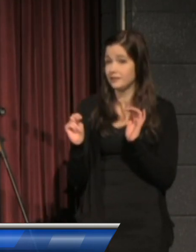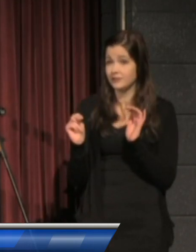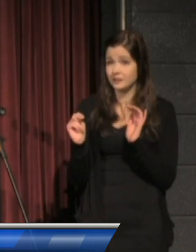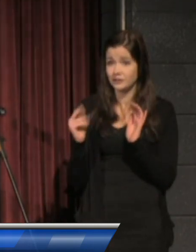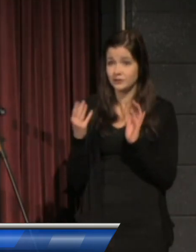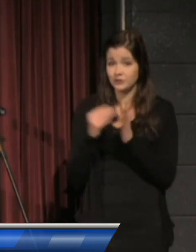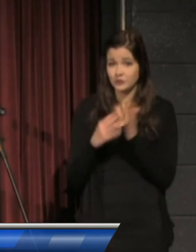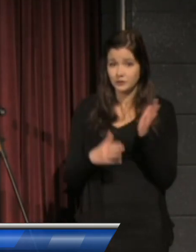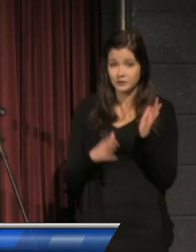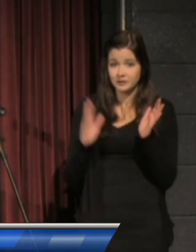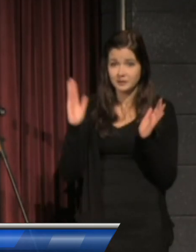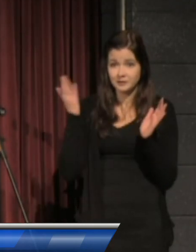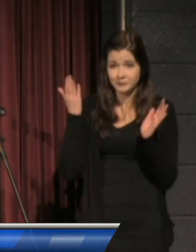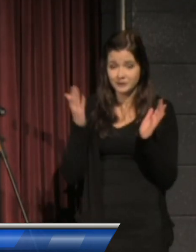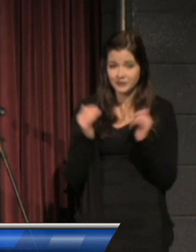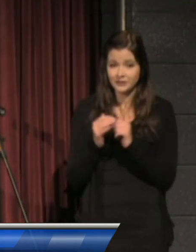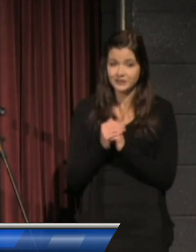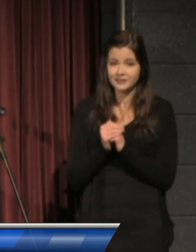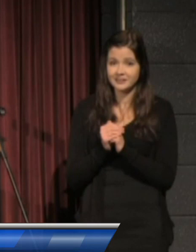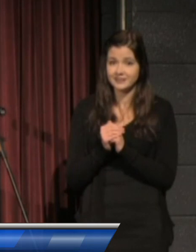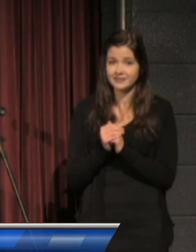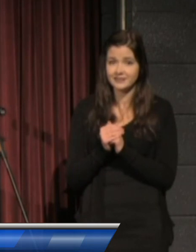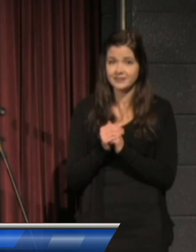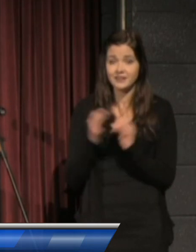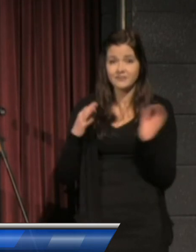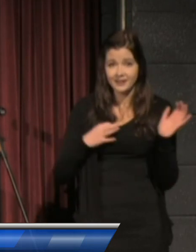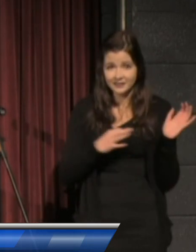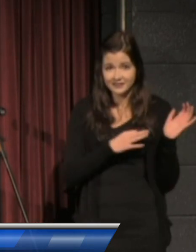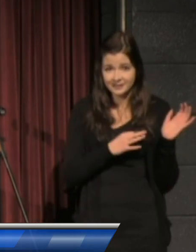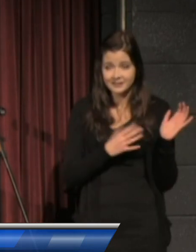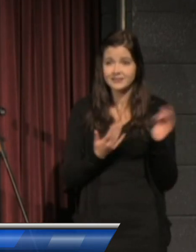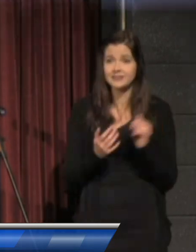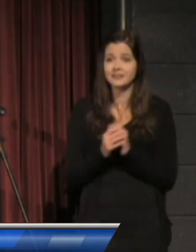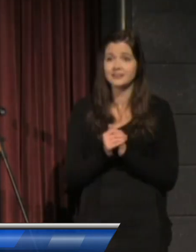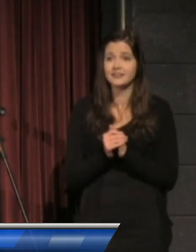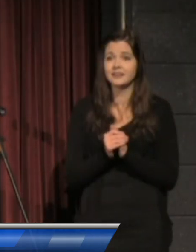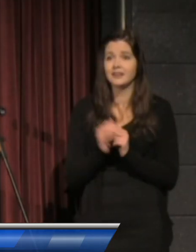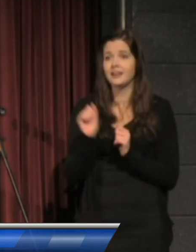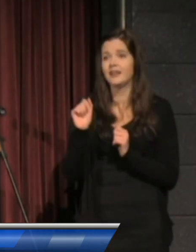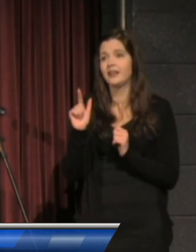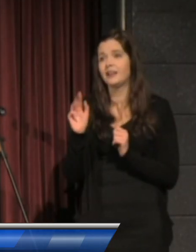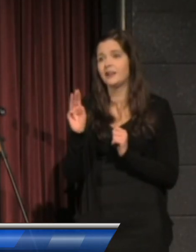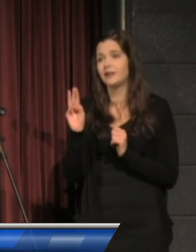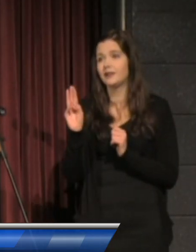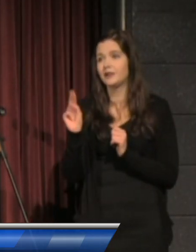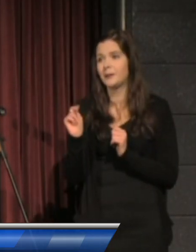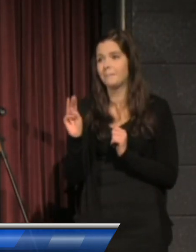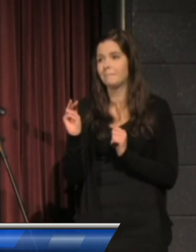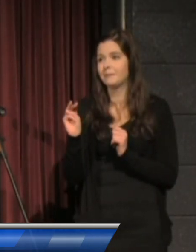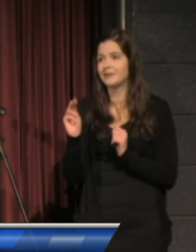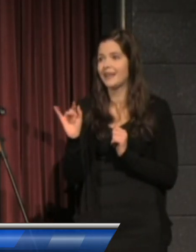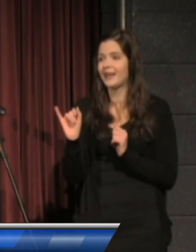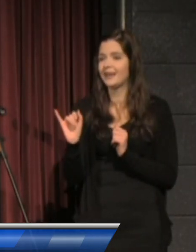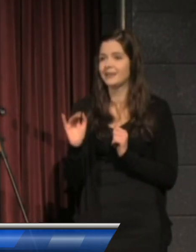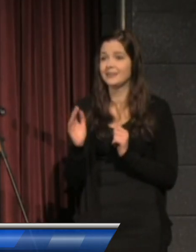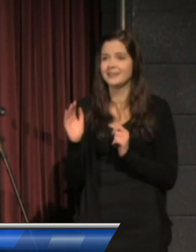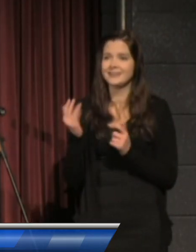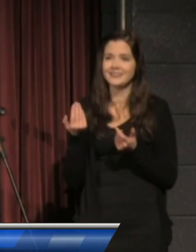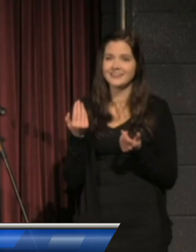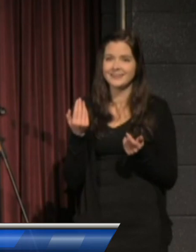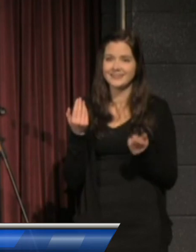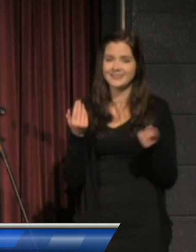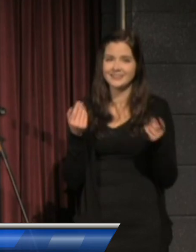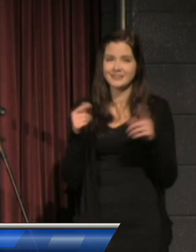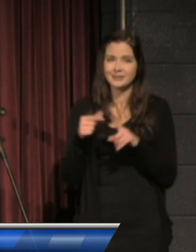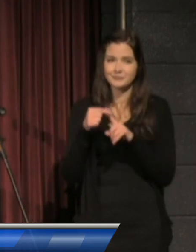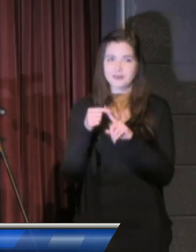student speaker Bebo, the distinguished faculty, staff, alumni, guests, special guests, and of